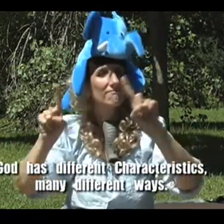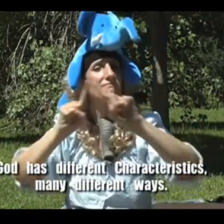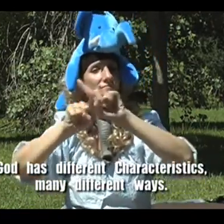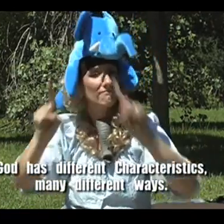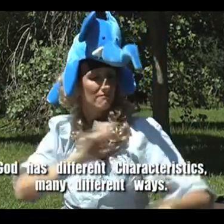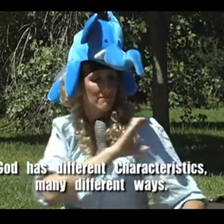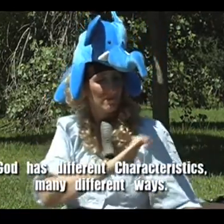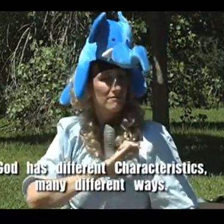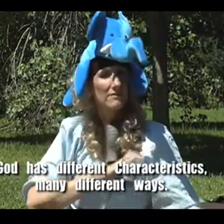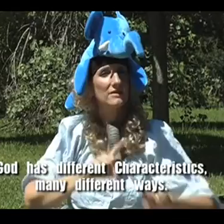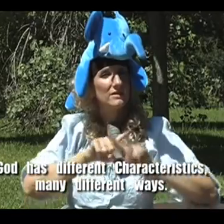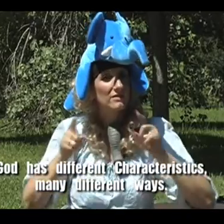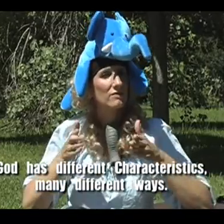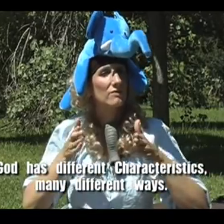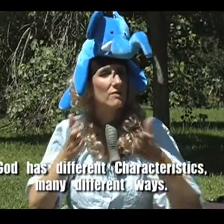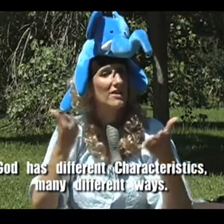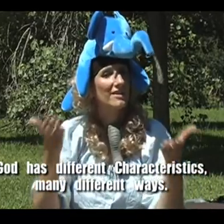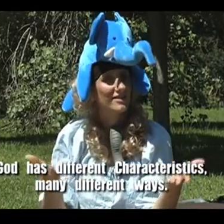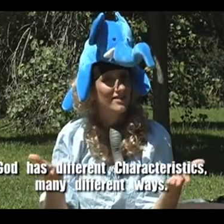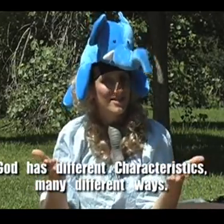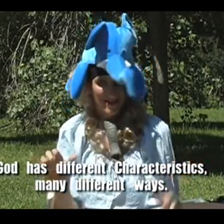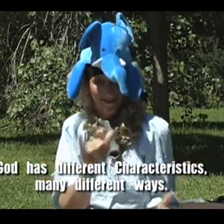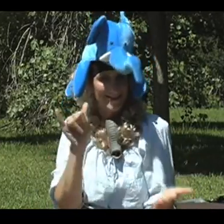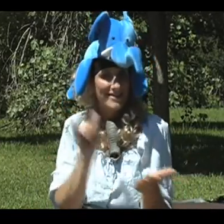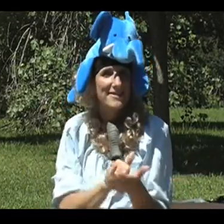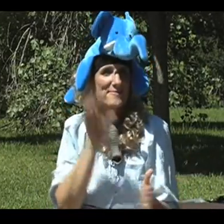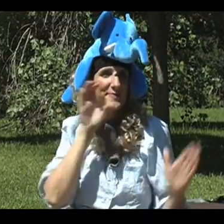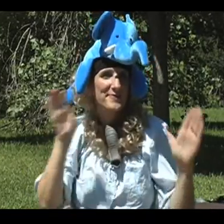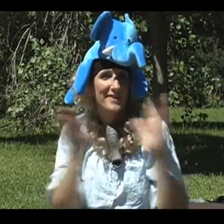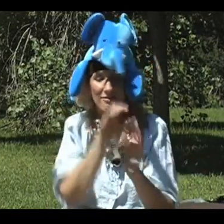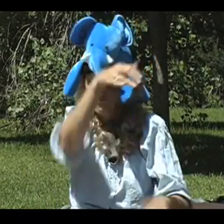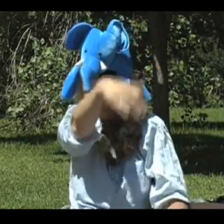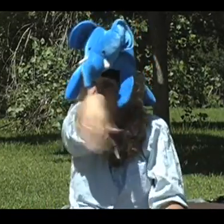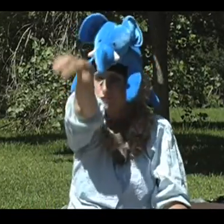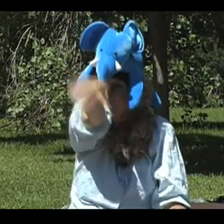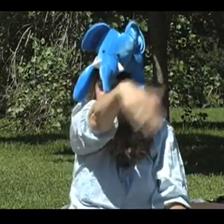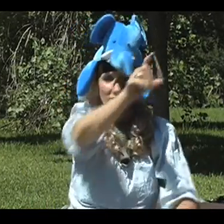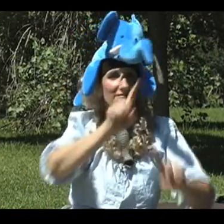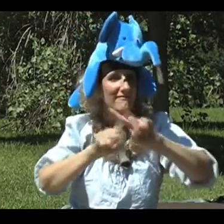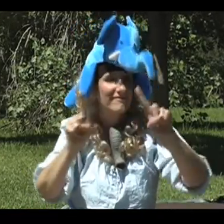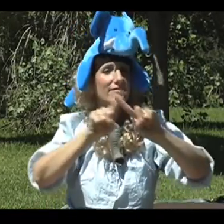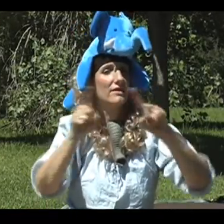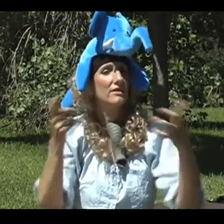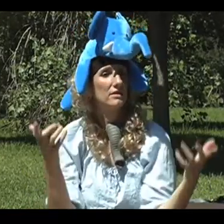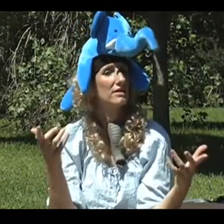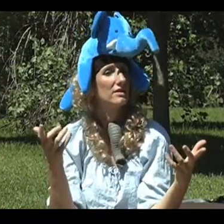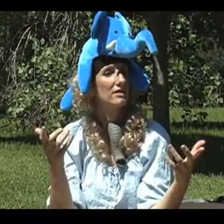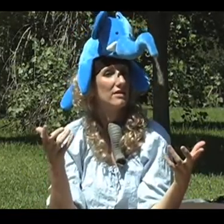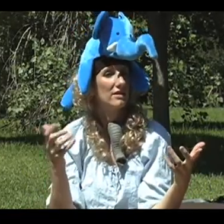many different characteristics, so many different ways. It's like that picture of the elephant. The elephant has many different